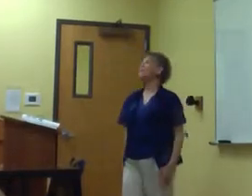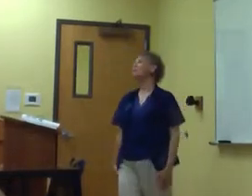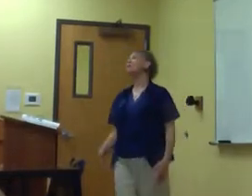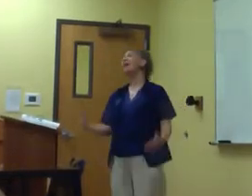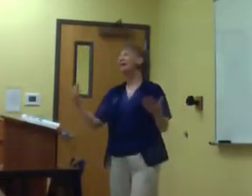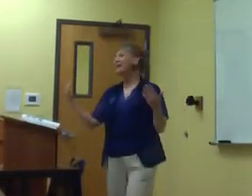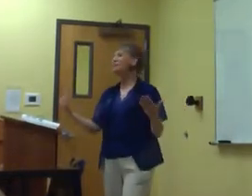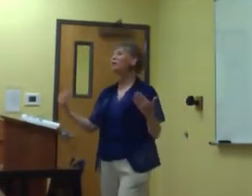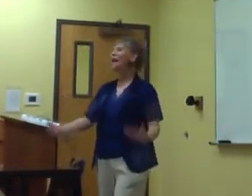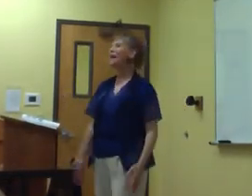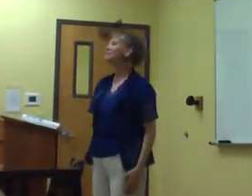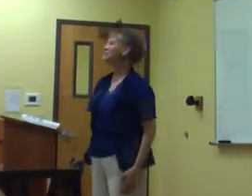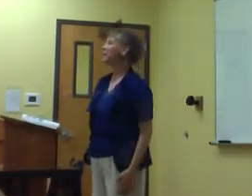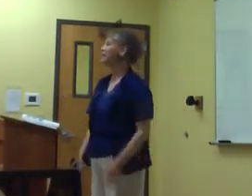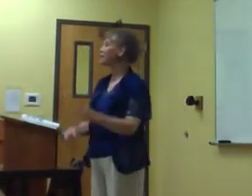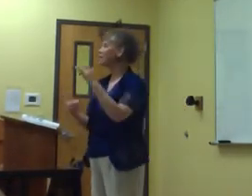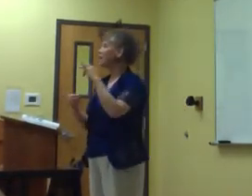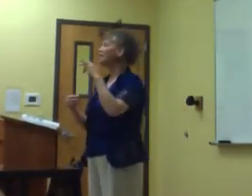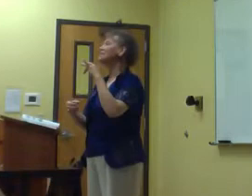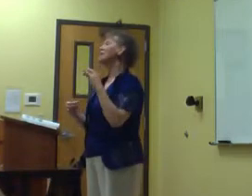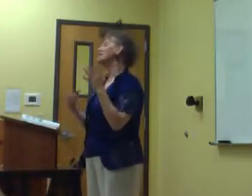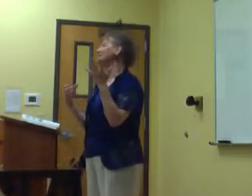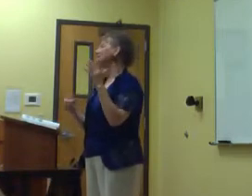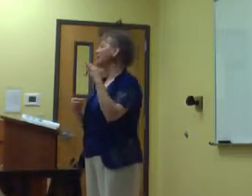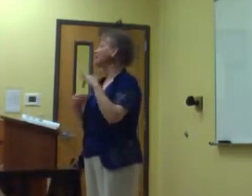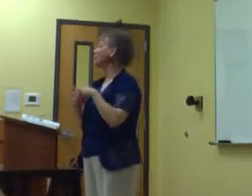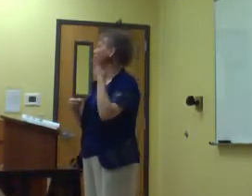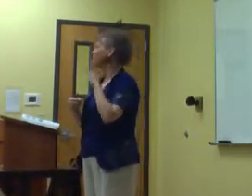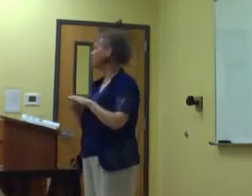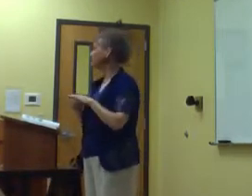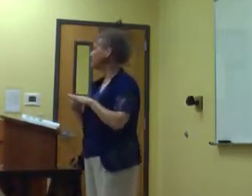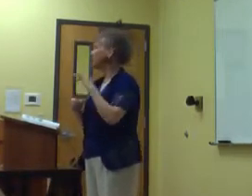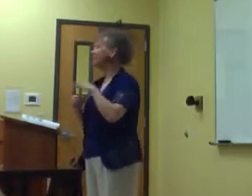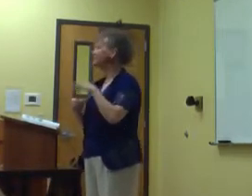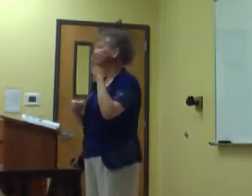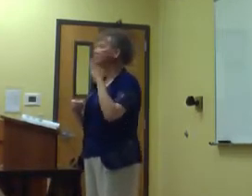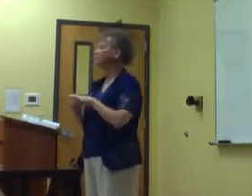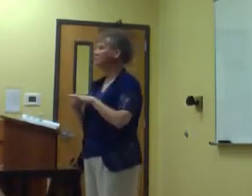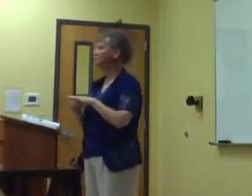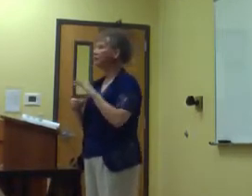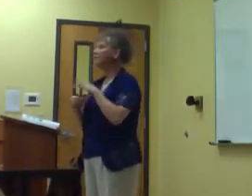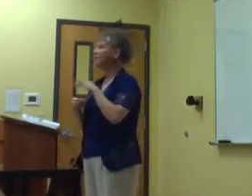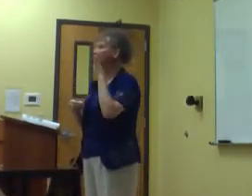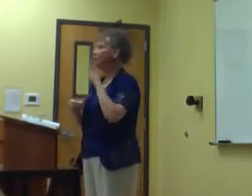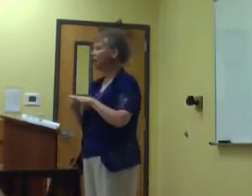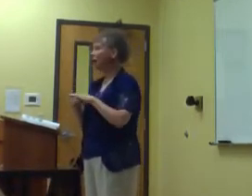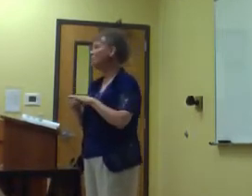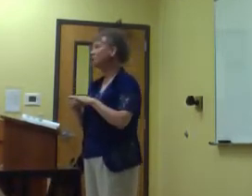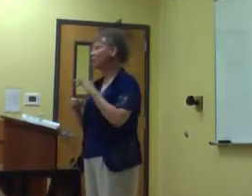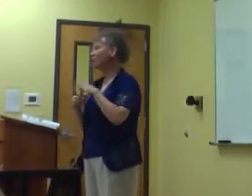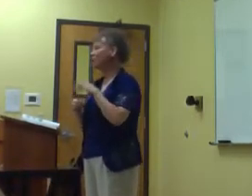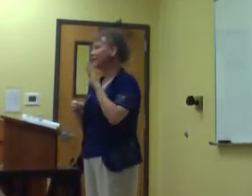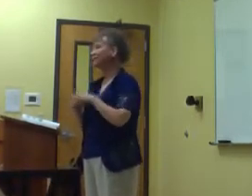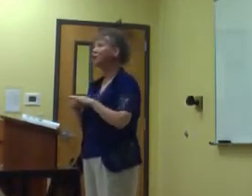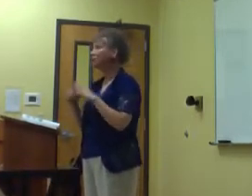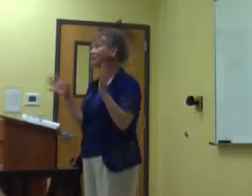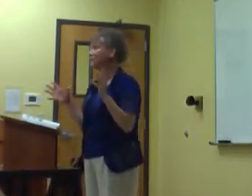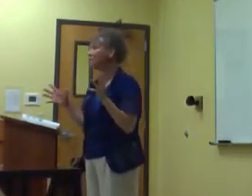people again will ask me, because lots of times when I do it, it's this, and it's got almost a popping sound. Is it important